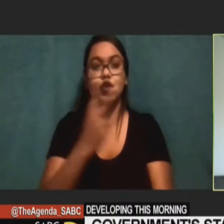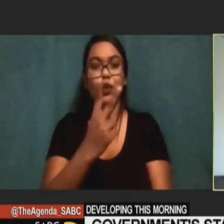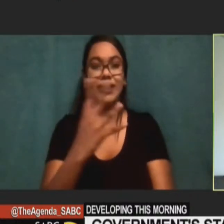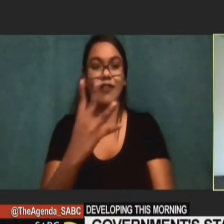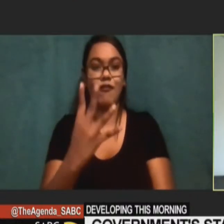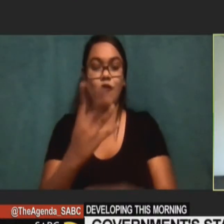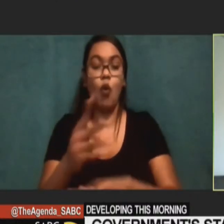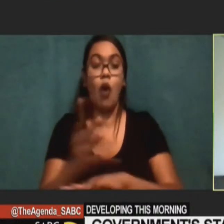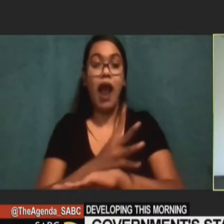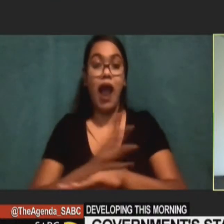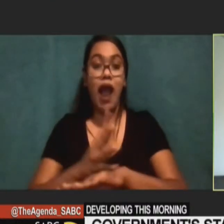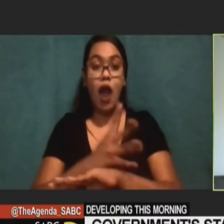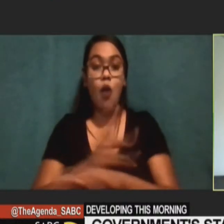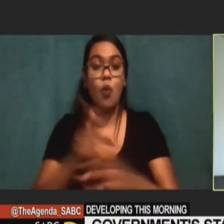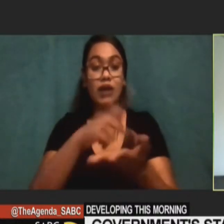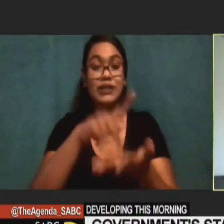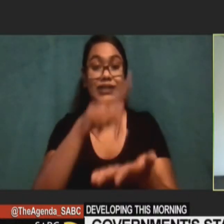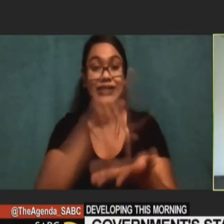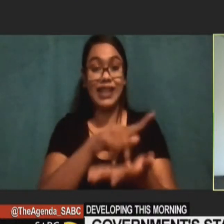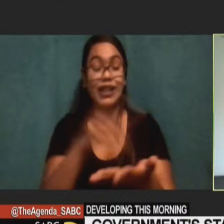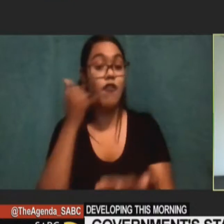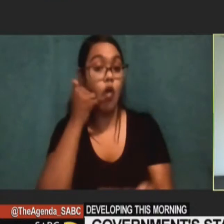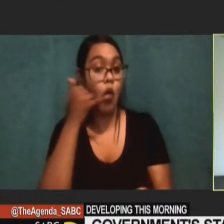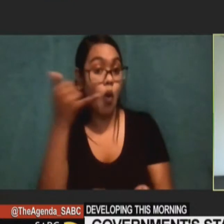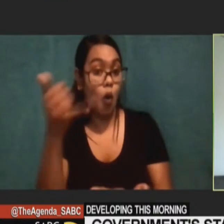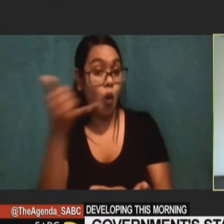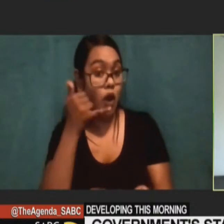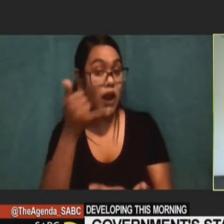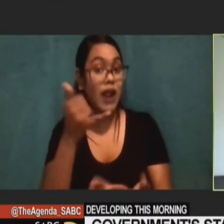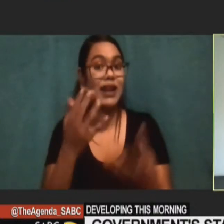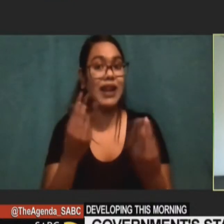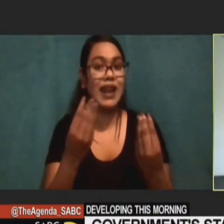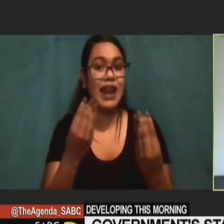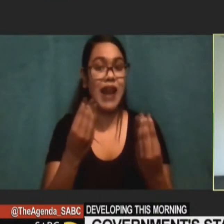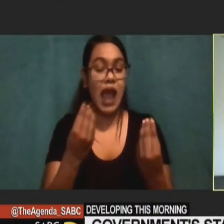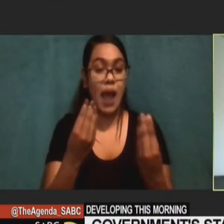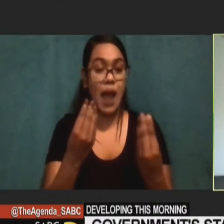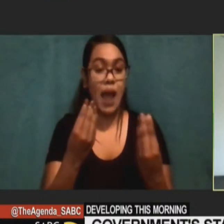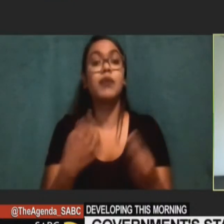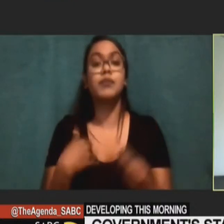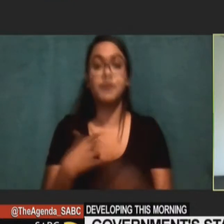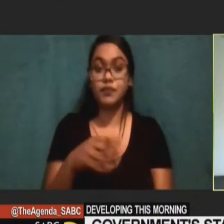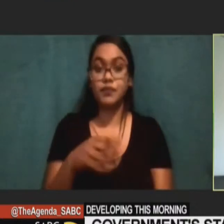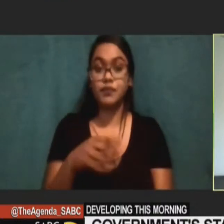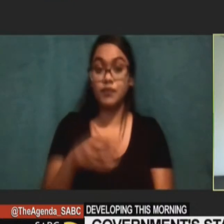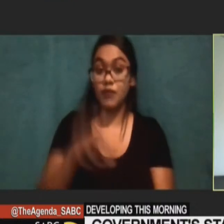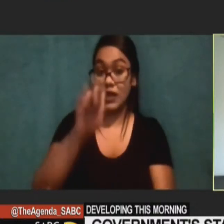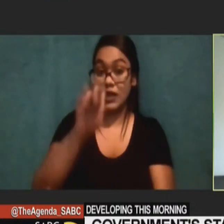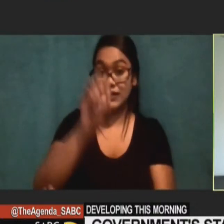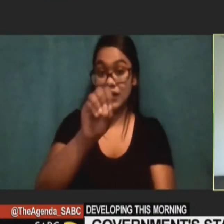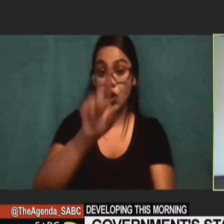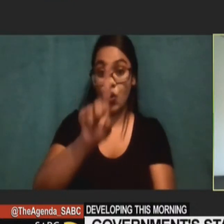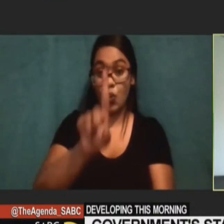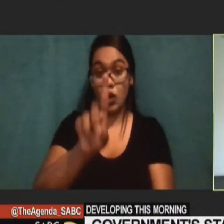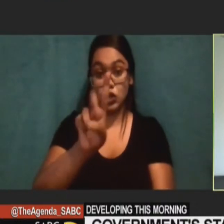center, and the number there, if I can just say it here on this platform, is